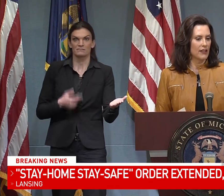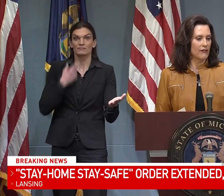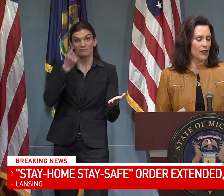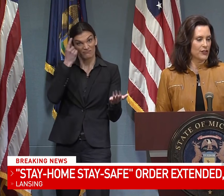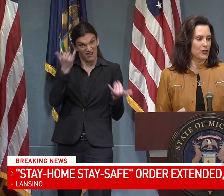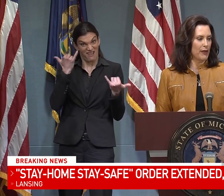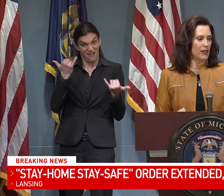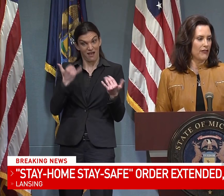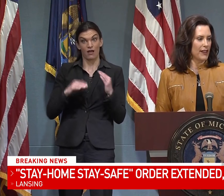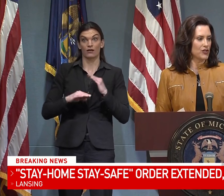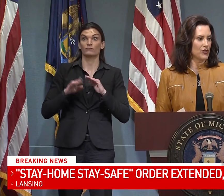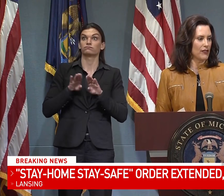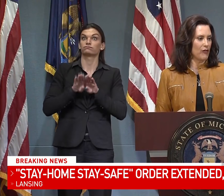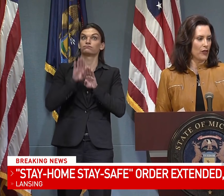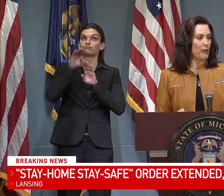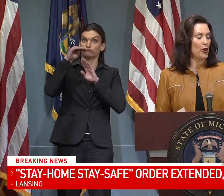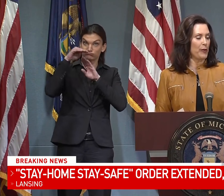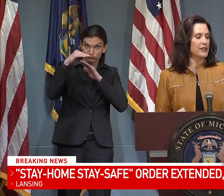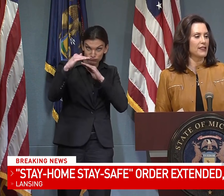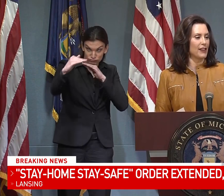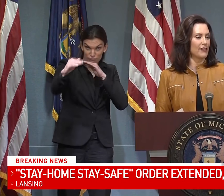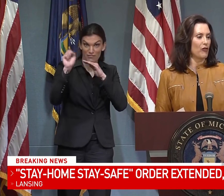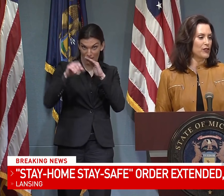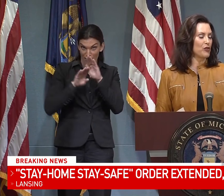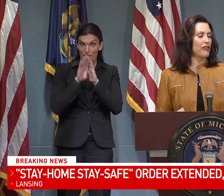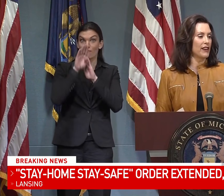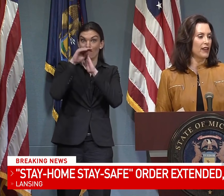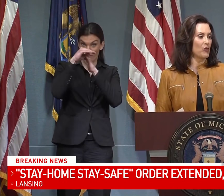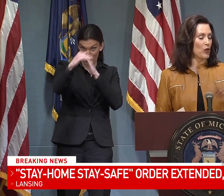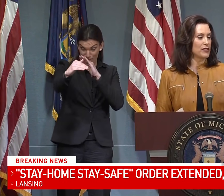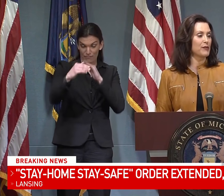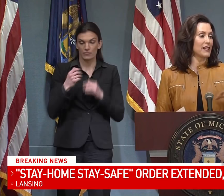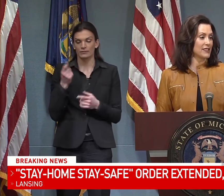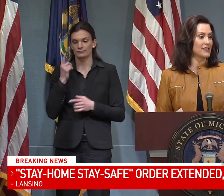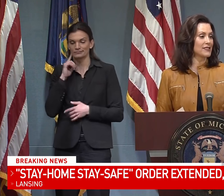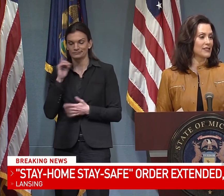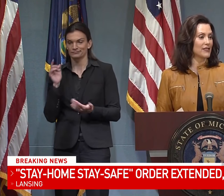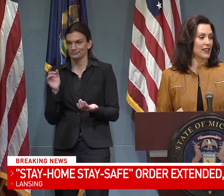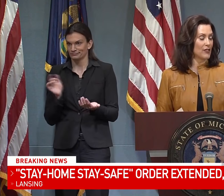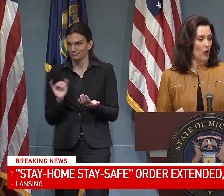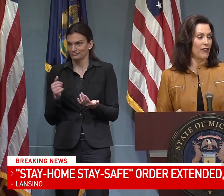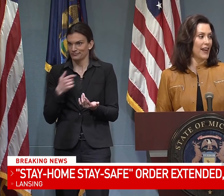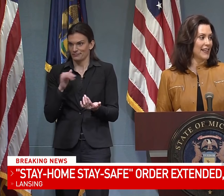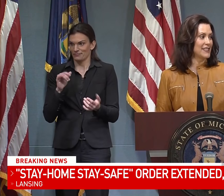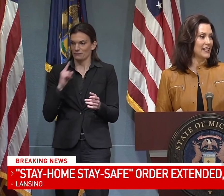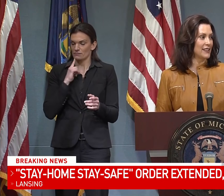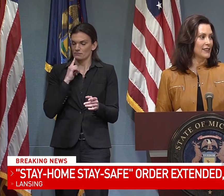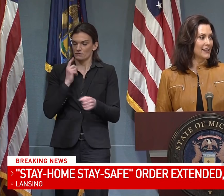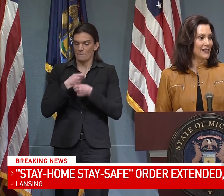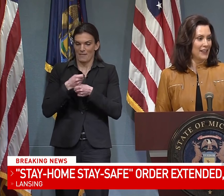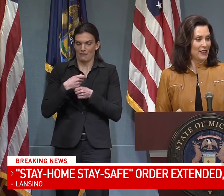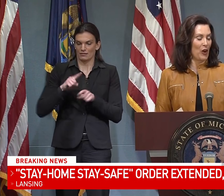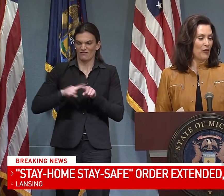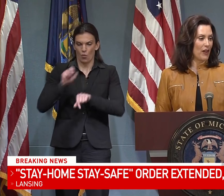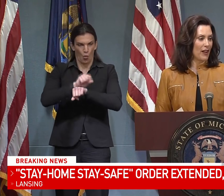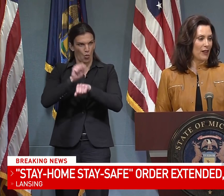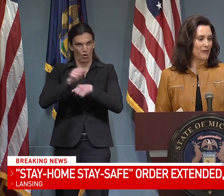instance, furniture manufacturing for the purpose of retrofitting workspaces in COVID-19,